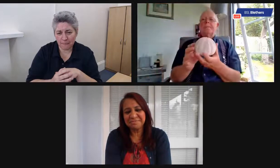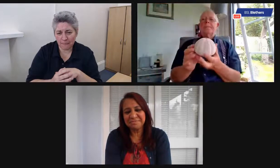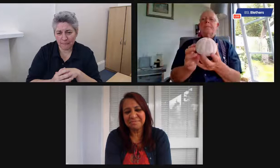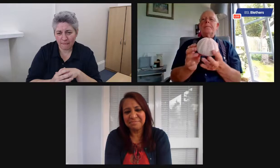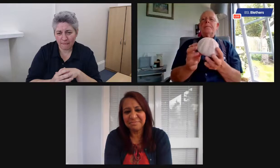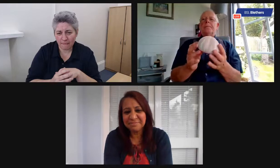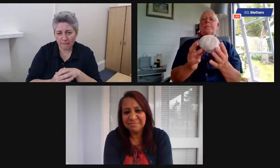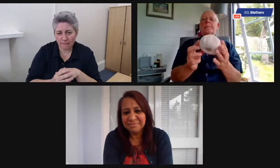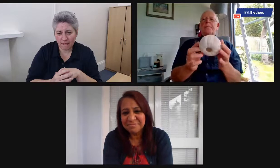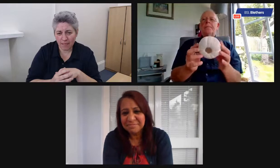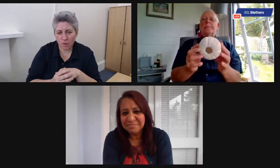one.